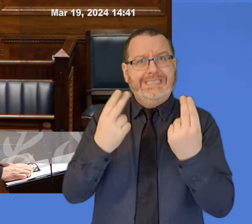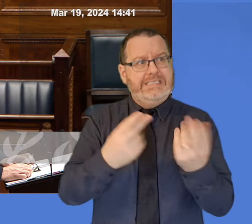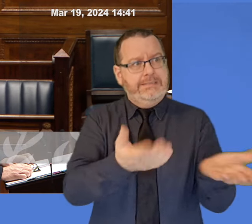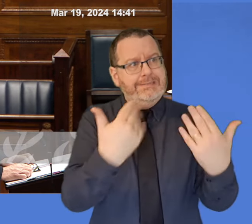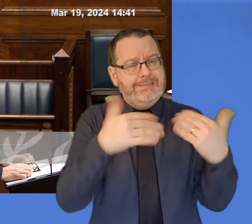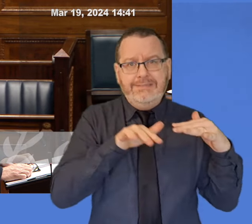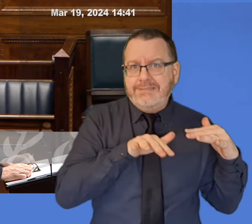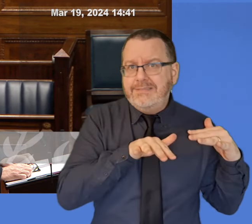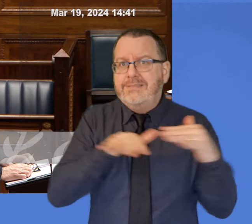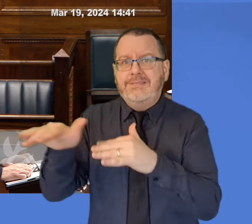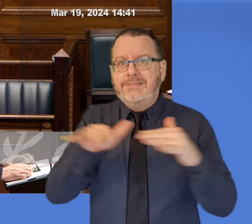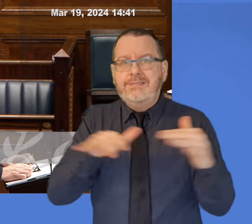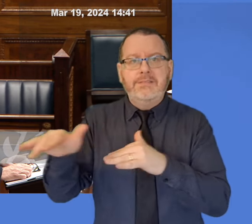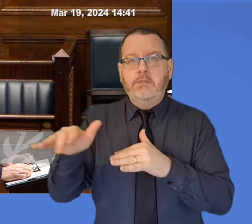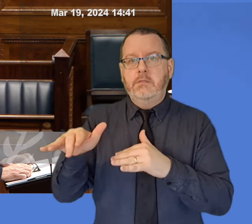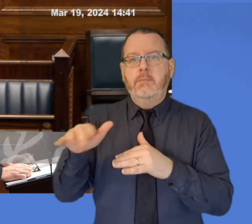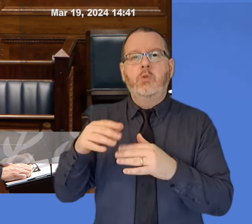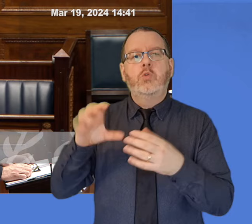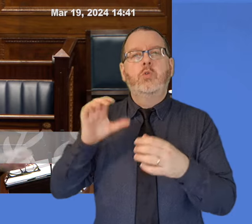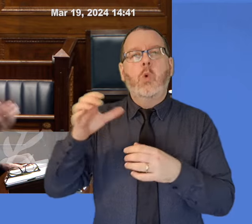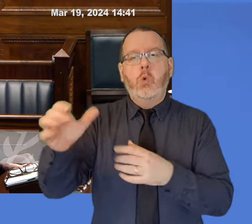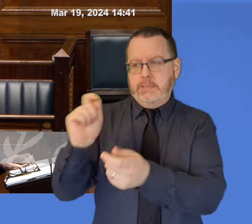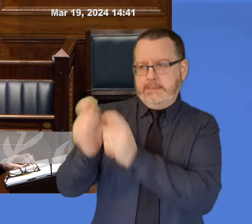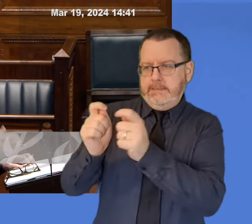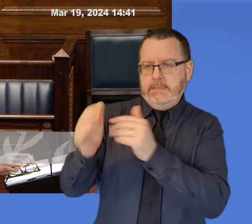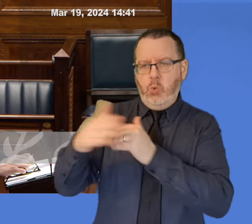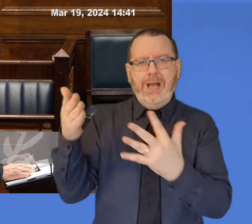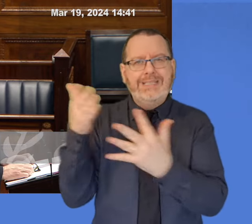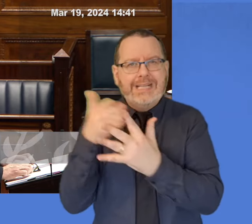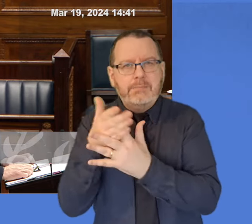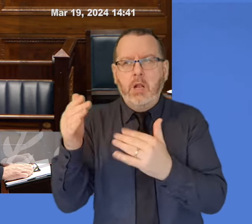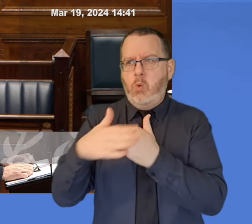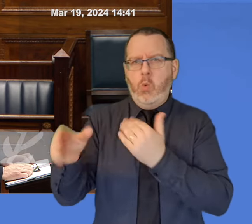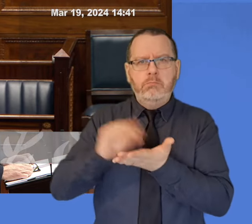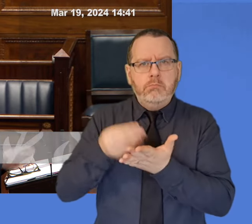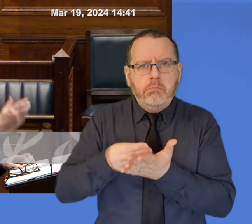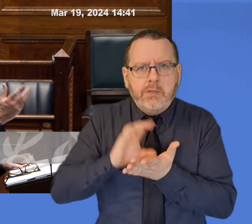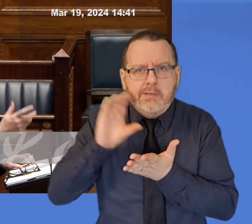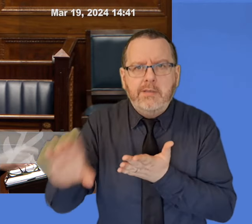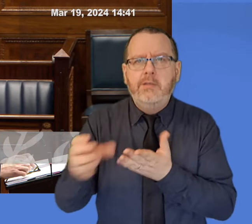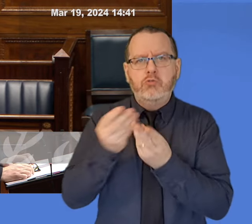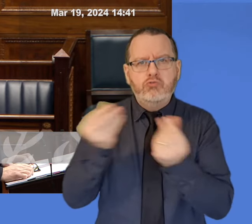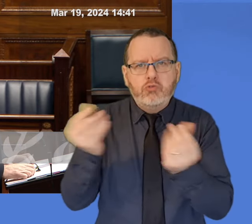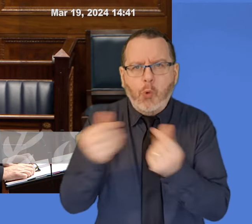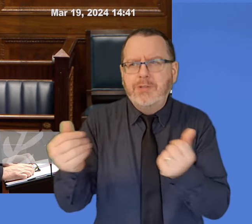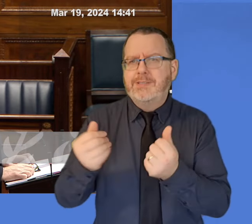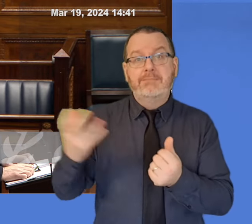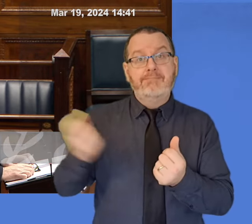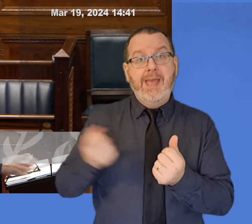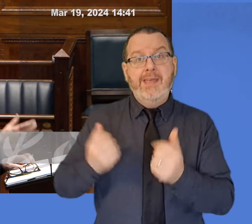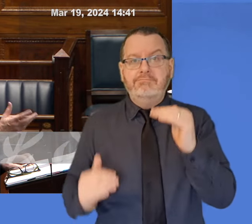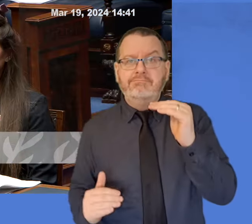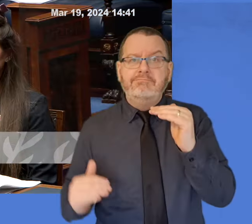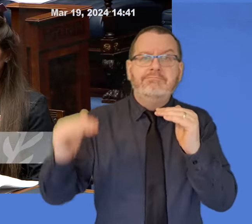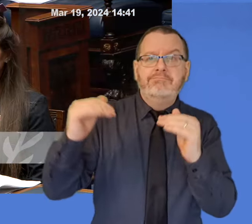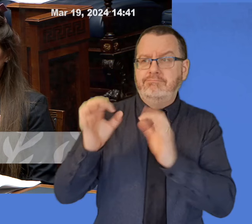courses more accessible, trying to get more resource into them as well, ensuring that staff are properly paid for the work that they do and they have a career progression which